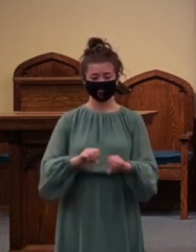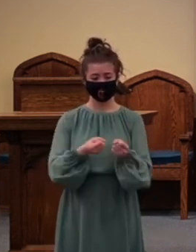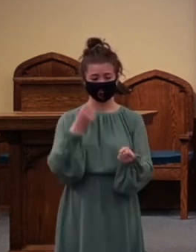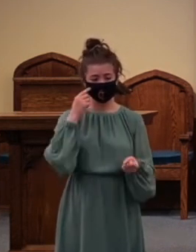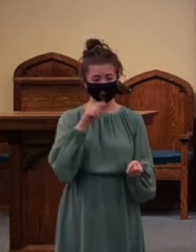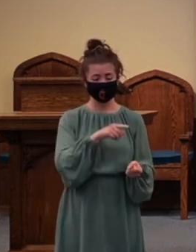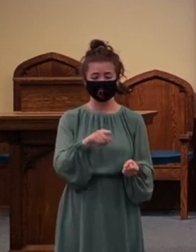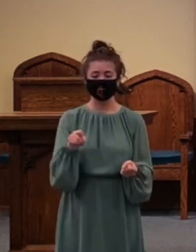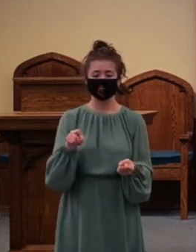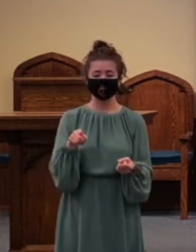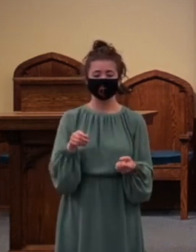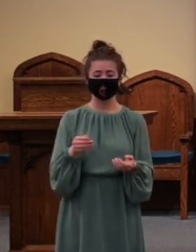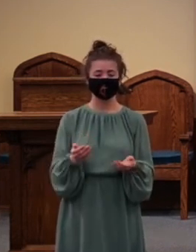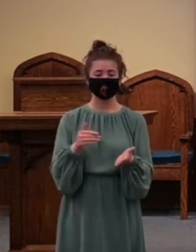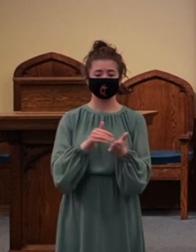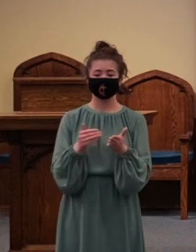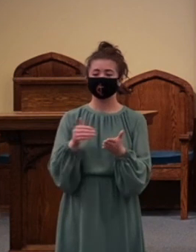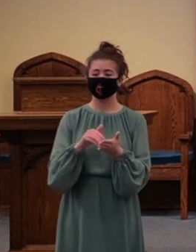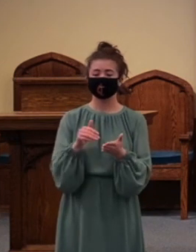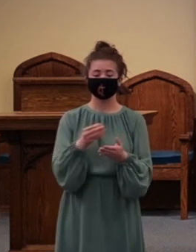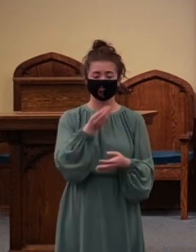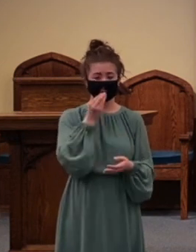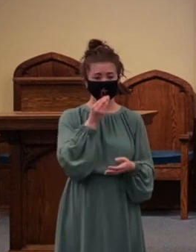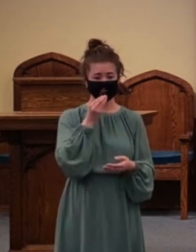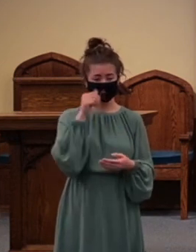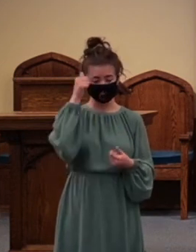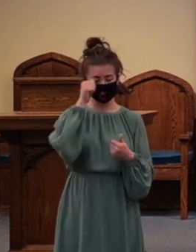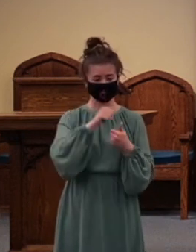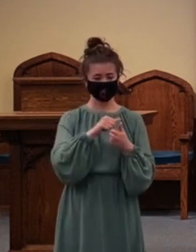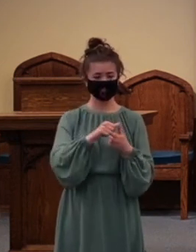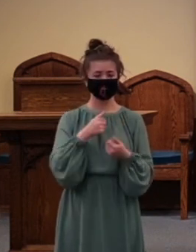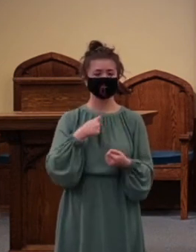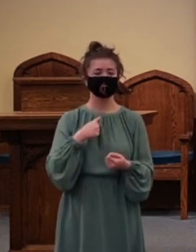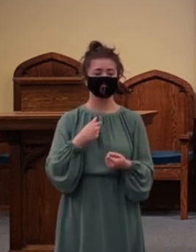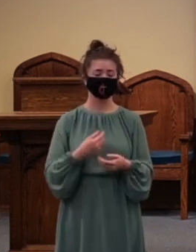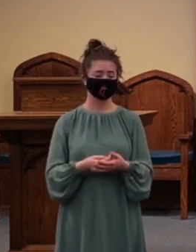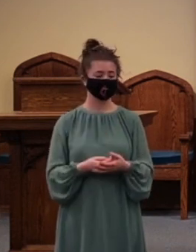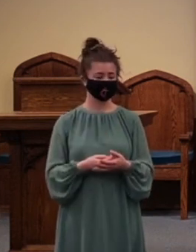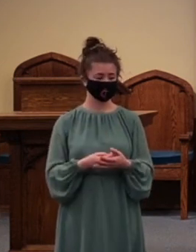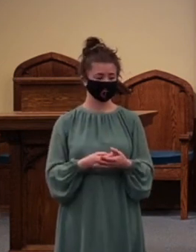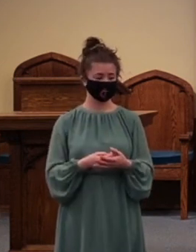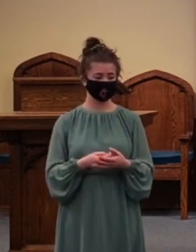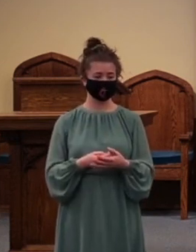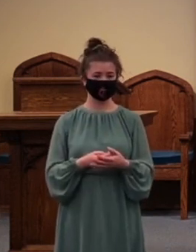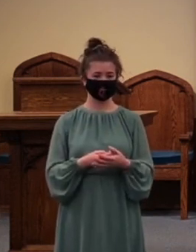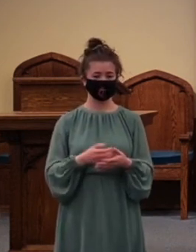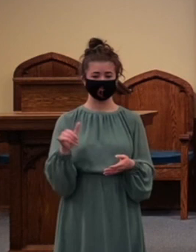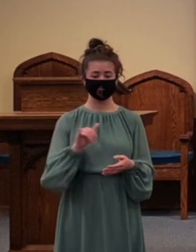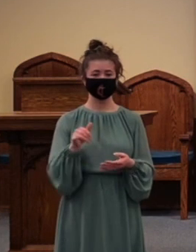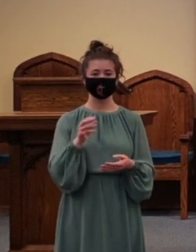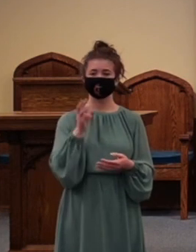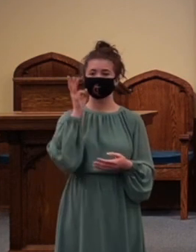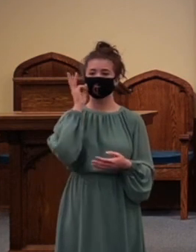you. As often as you eat of it, do so in remembrance of me. And in the same way, he